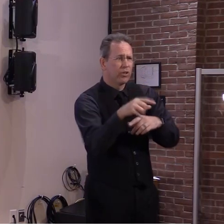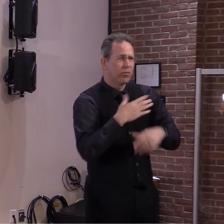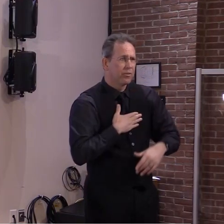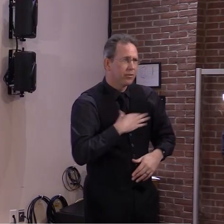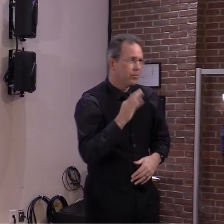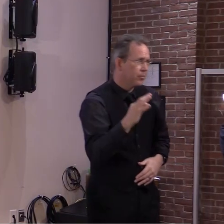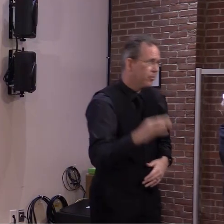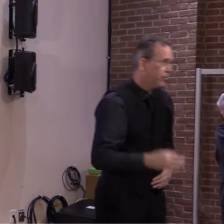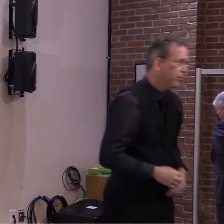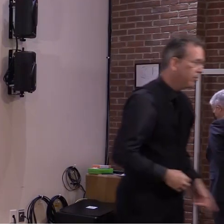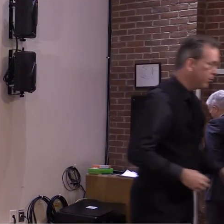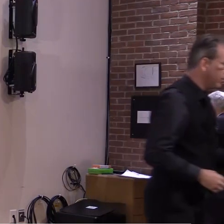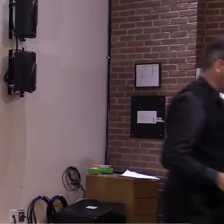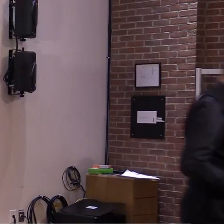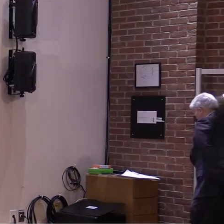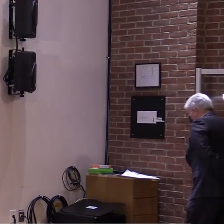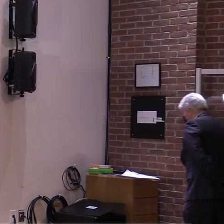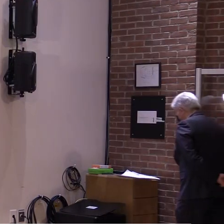Thank you.